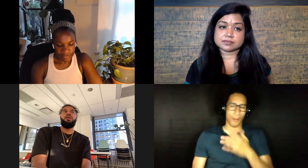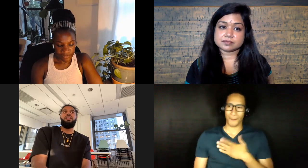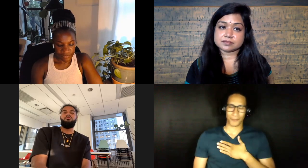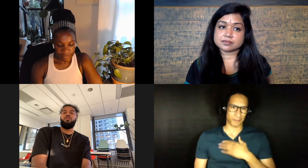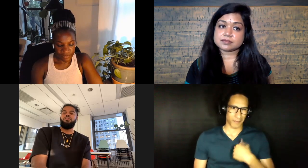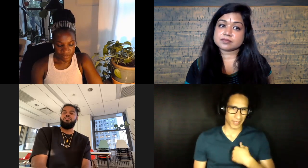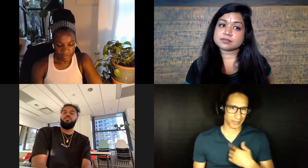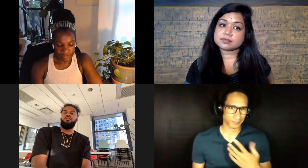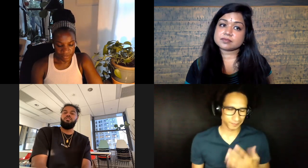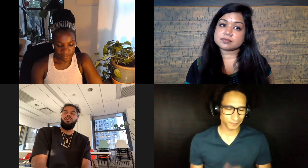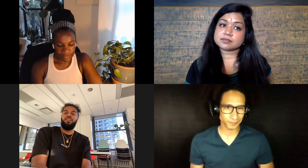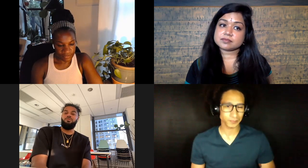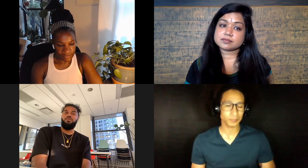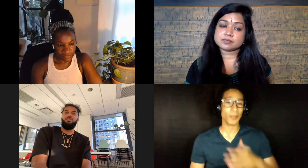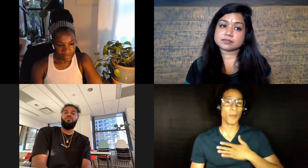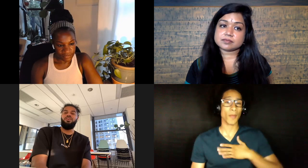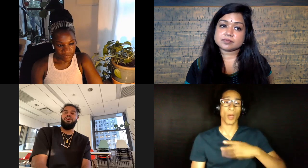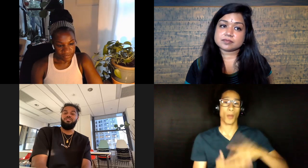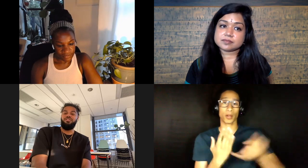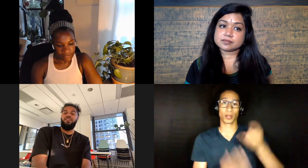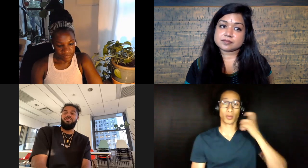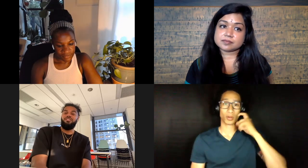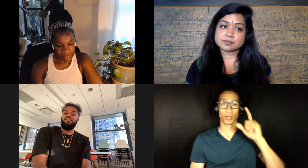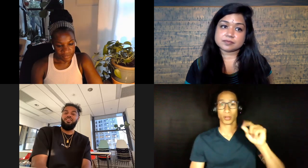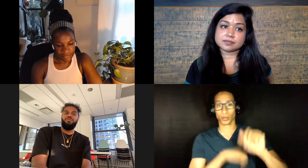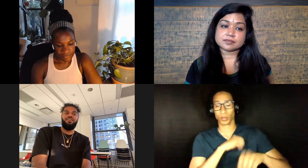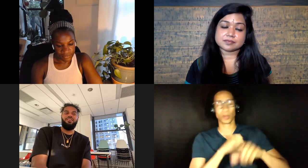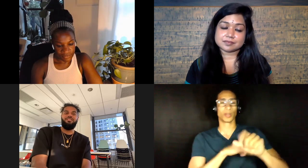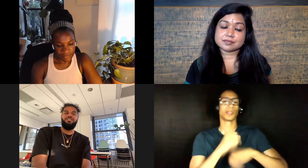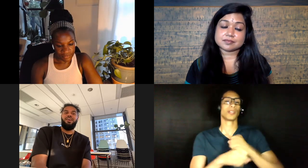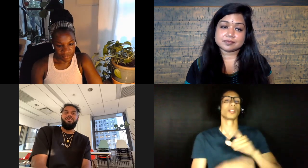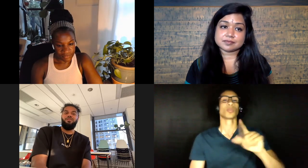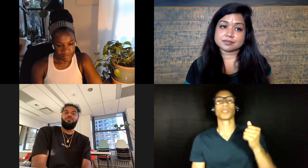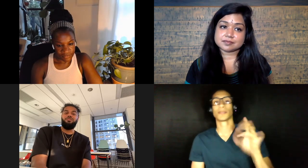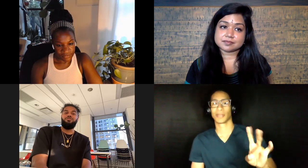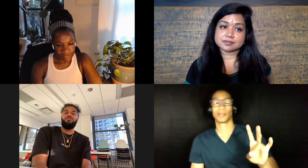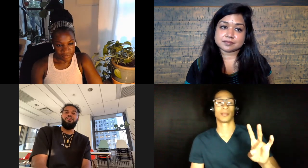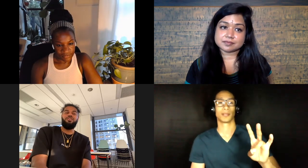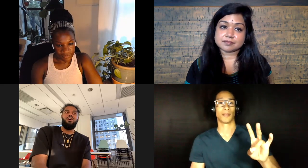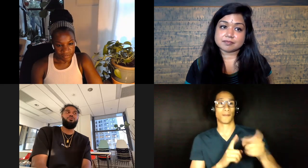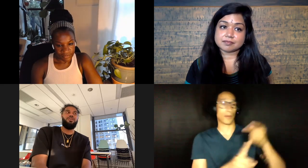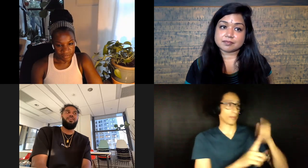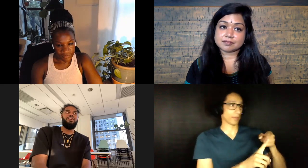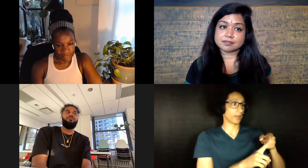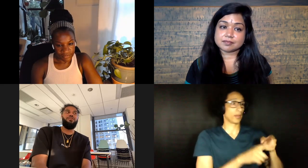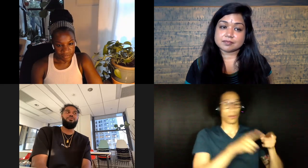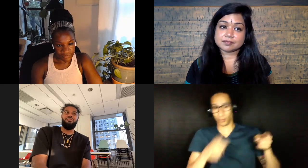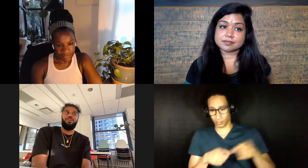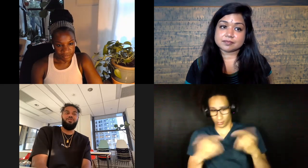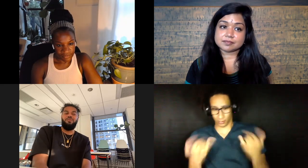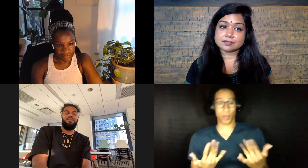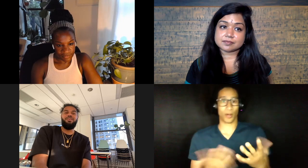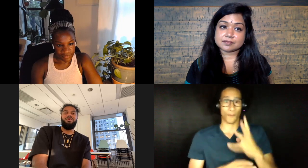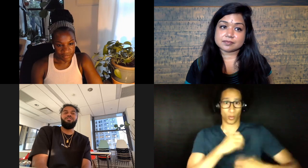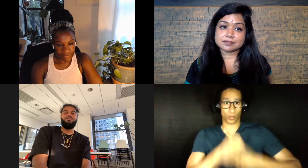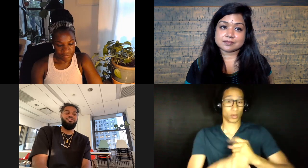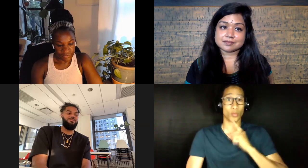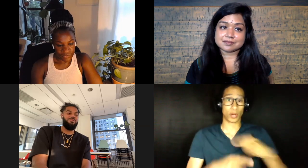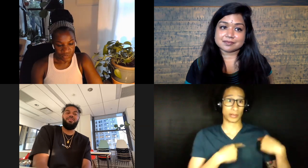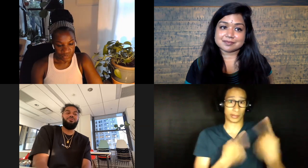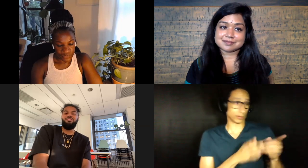it's so layered now. If you have the right support and you know what, why it is, then I can't wrong